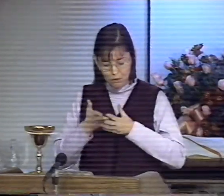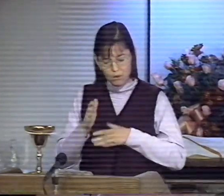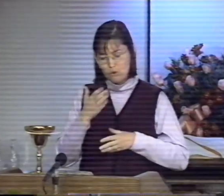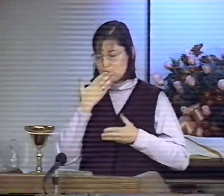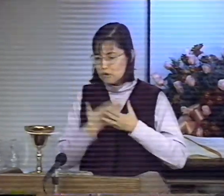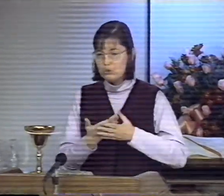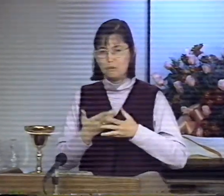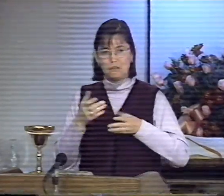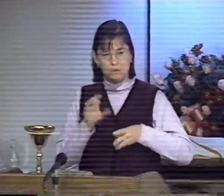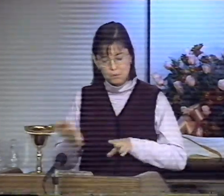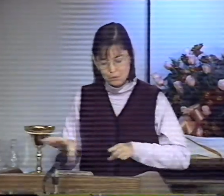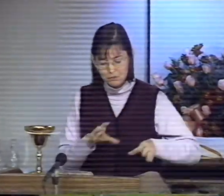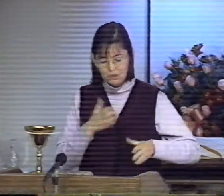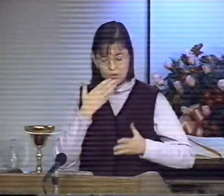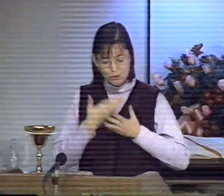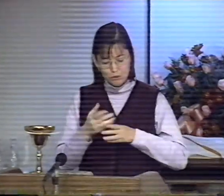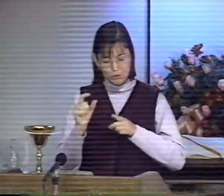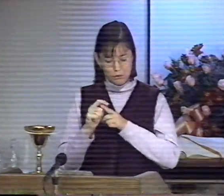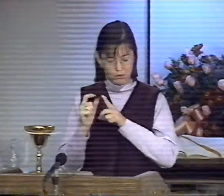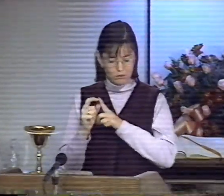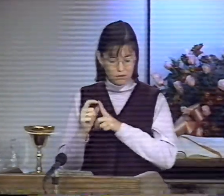in every good deed and word.